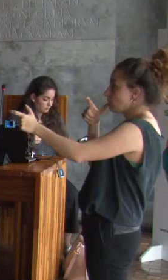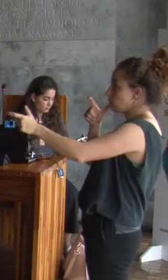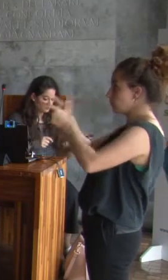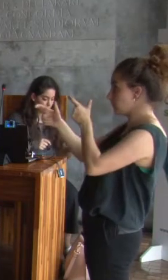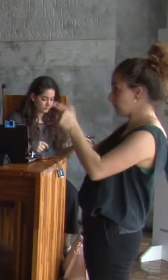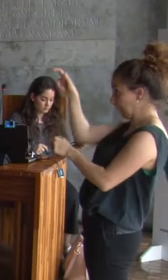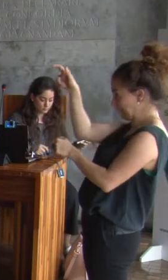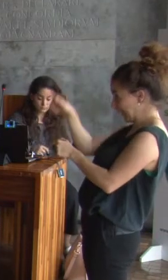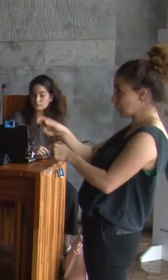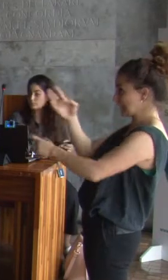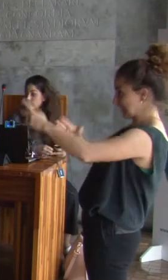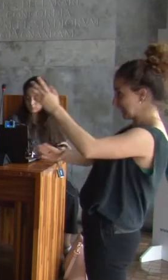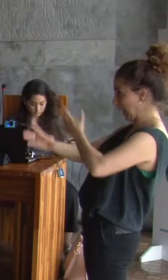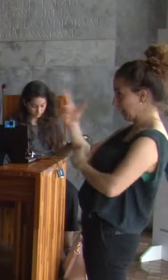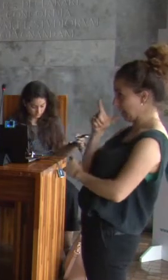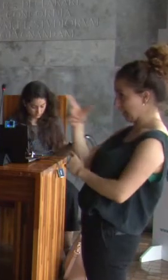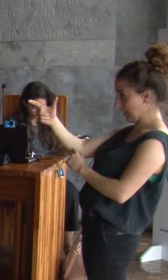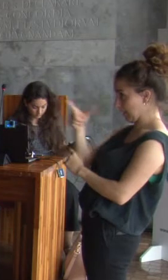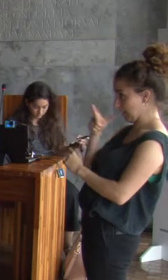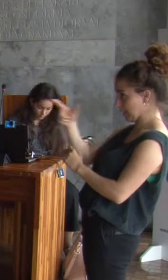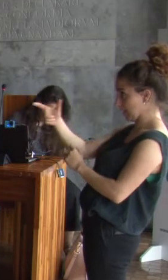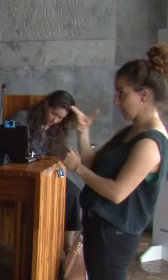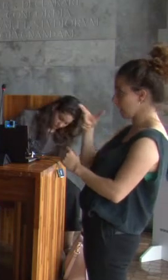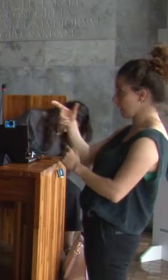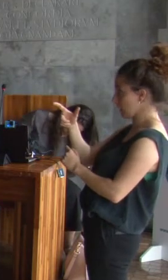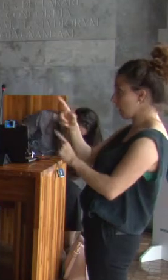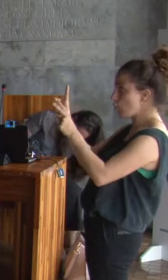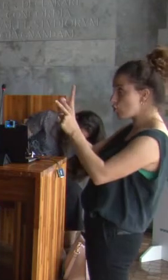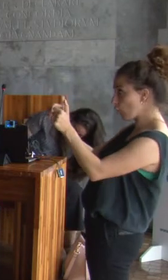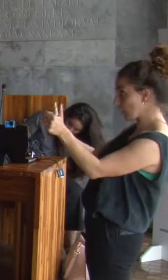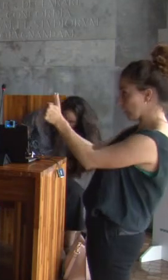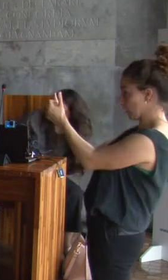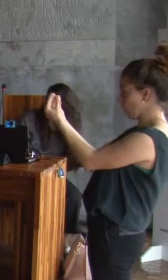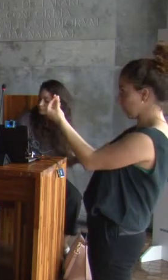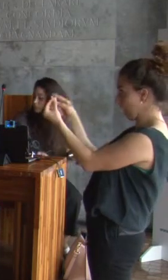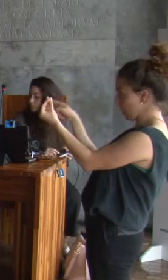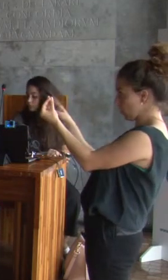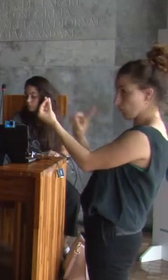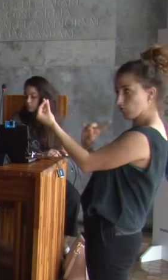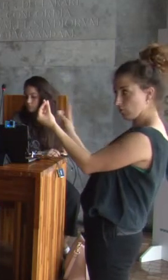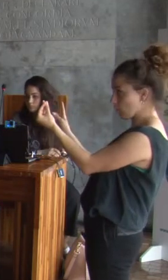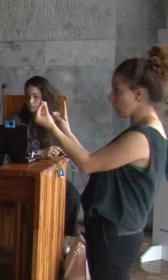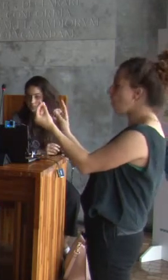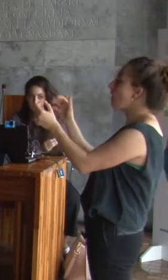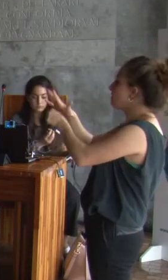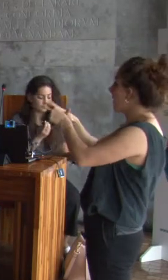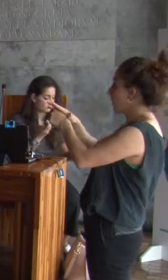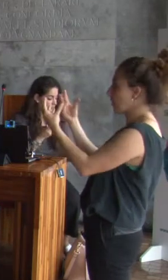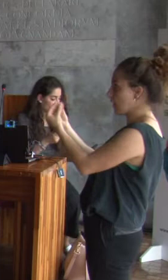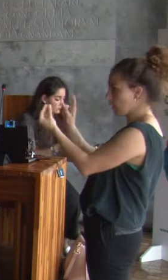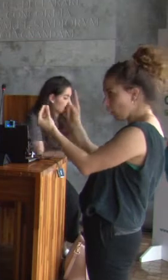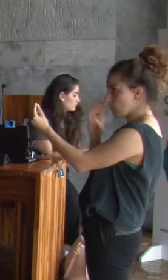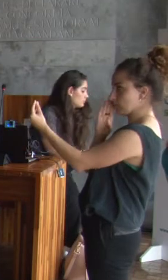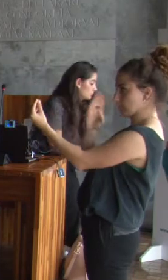the person with the disability is your interlocutor, not the support person or family member. So look